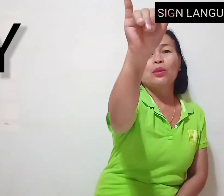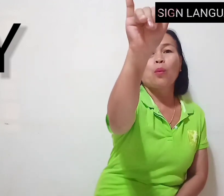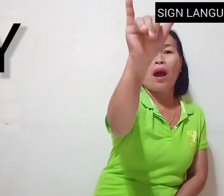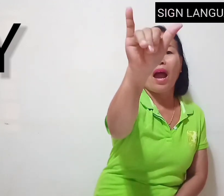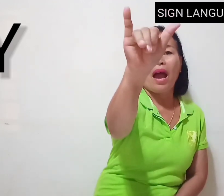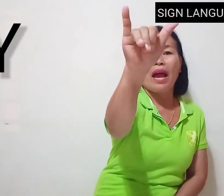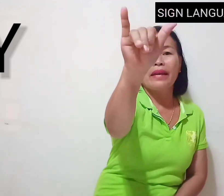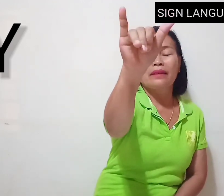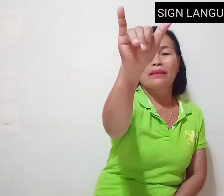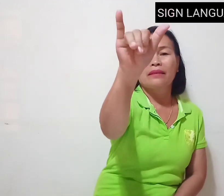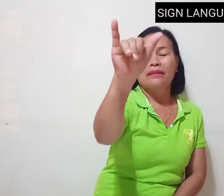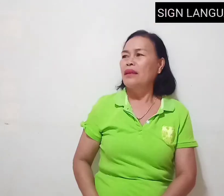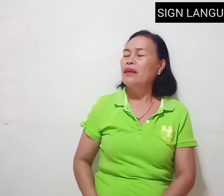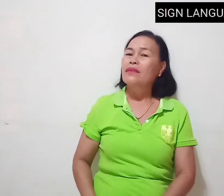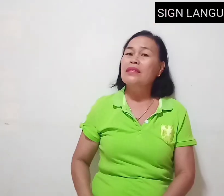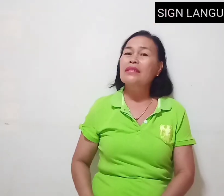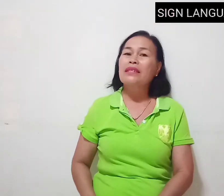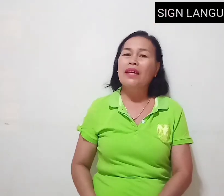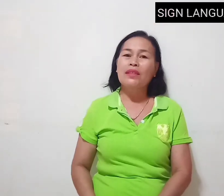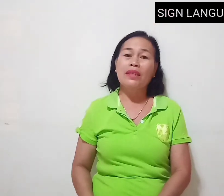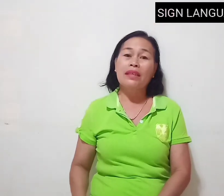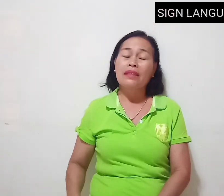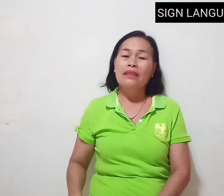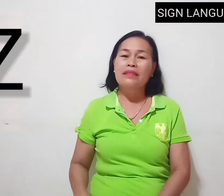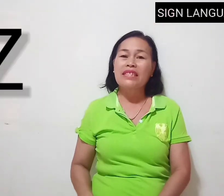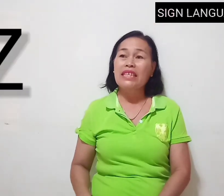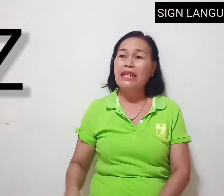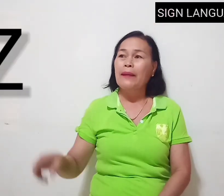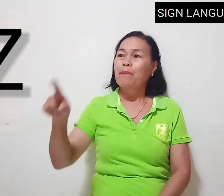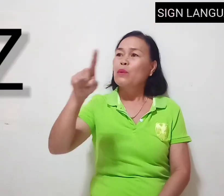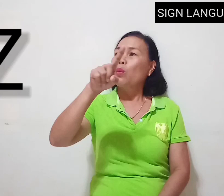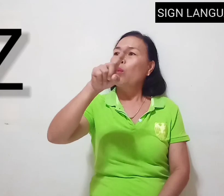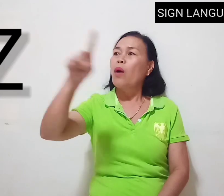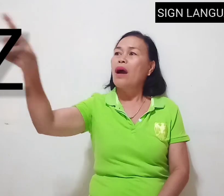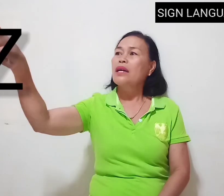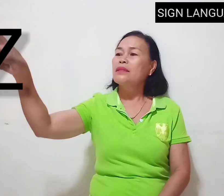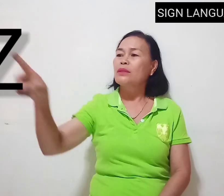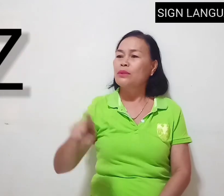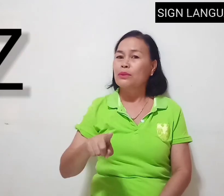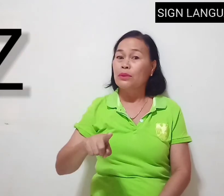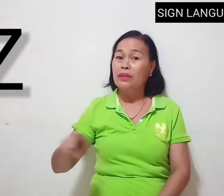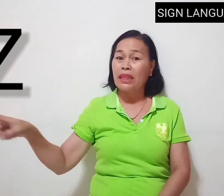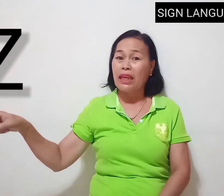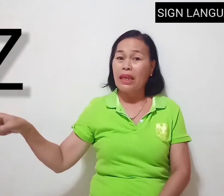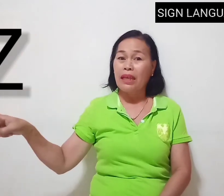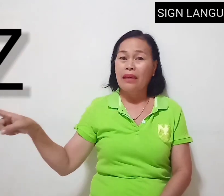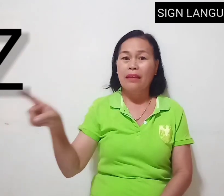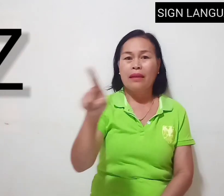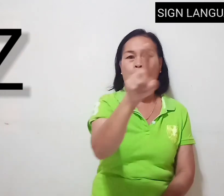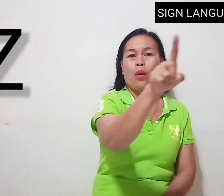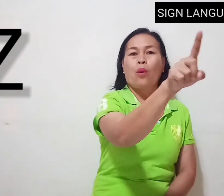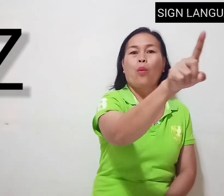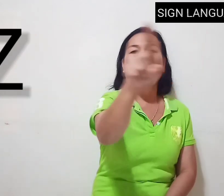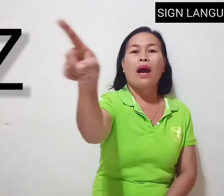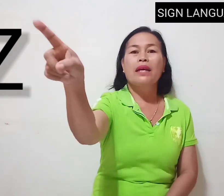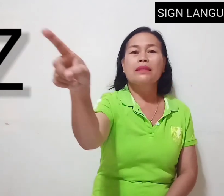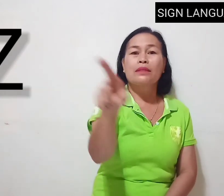Letter Y. This is letter Z. 1, 2, 3. 1,